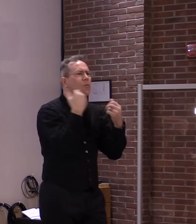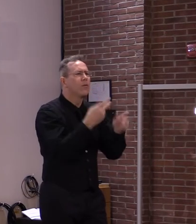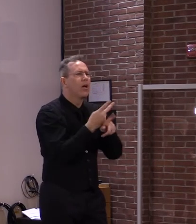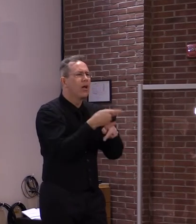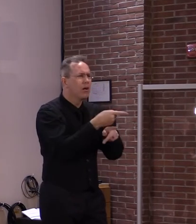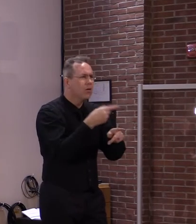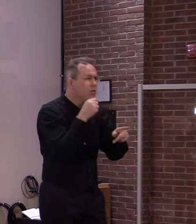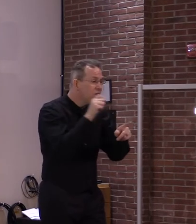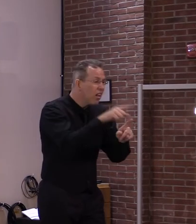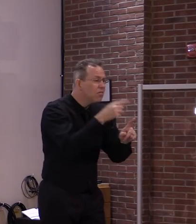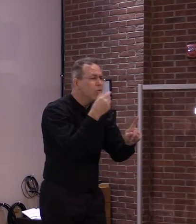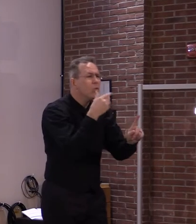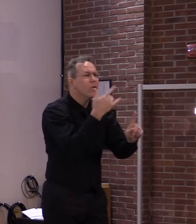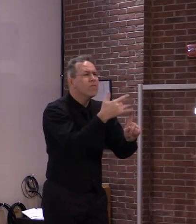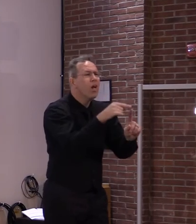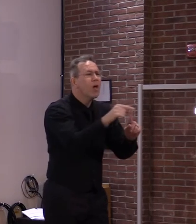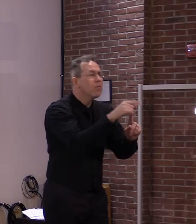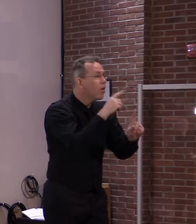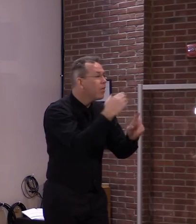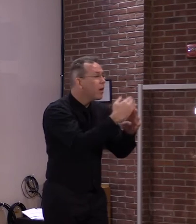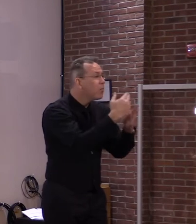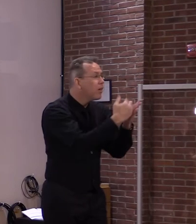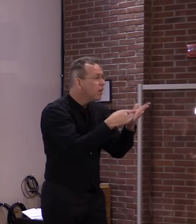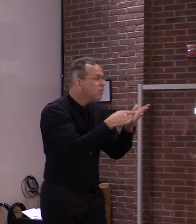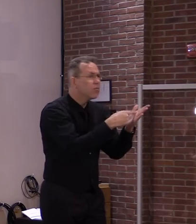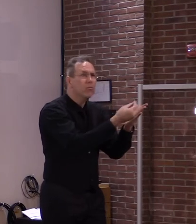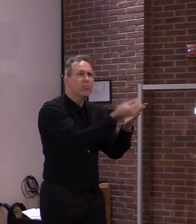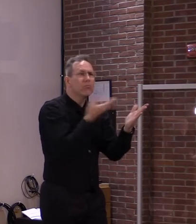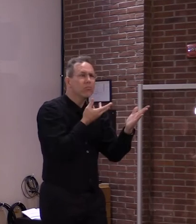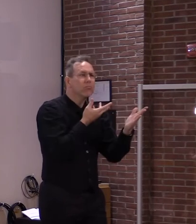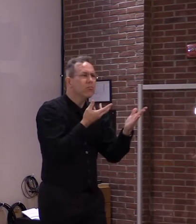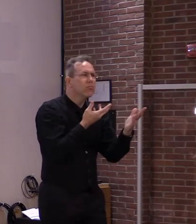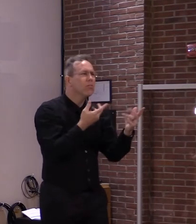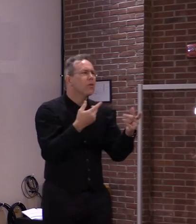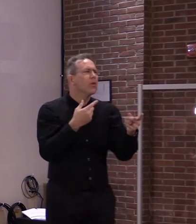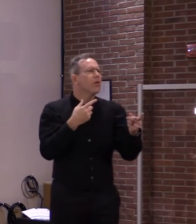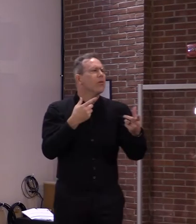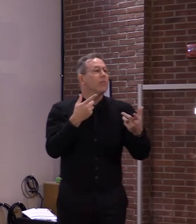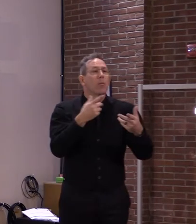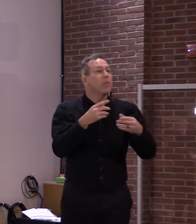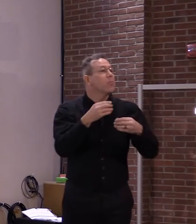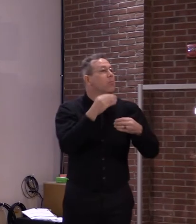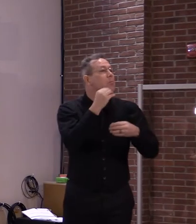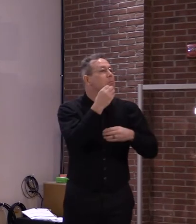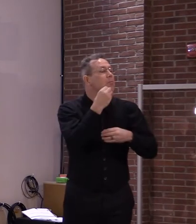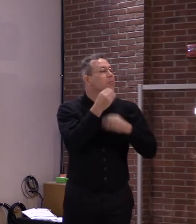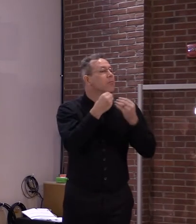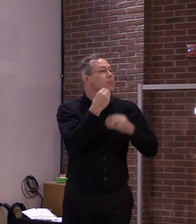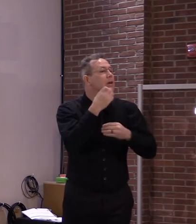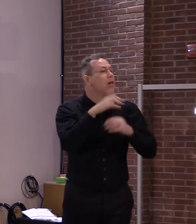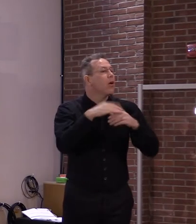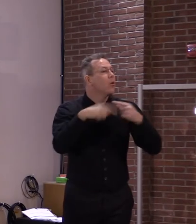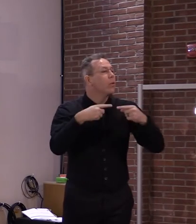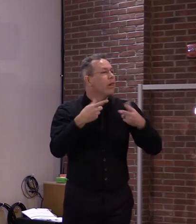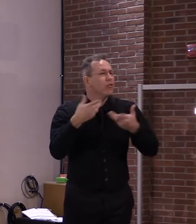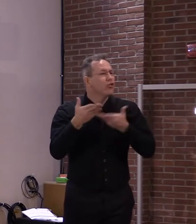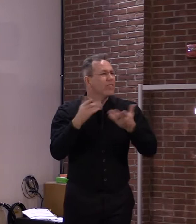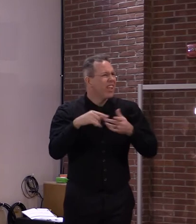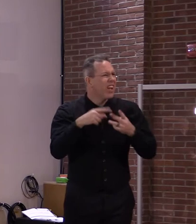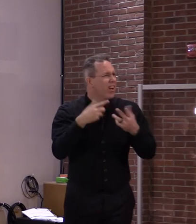health because home health delivers their services to them the challenge we're going to have is those people that don't have home